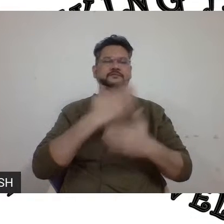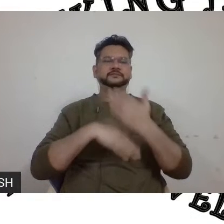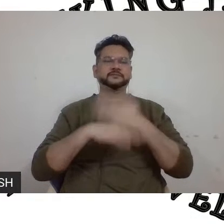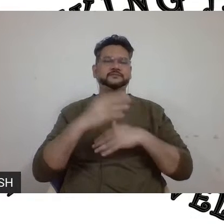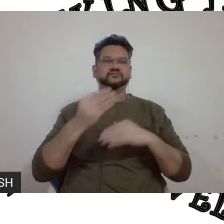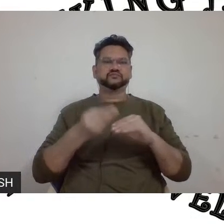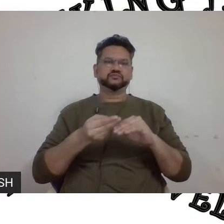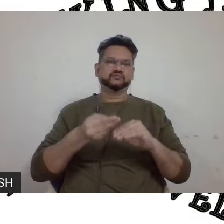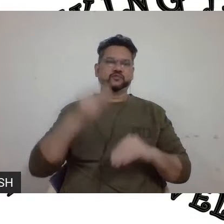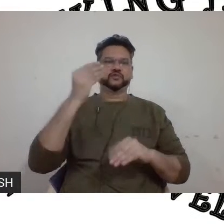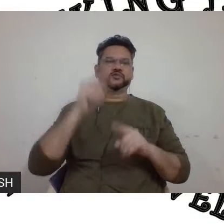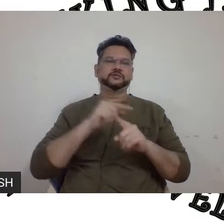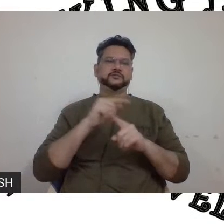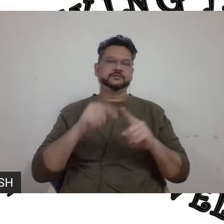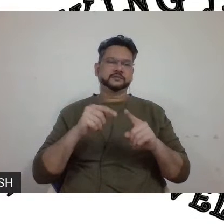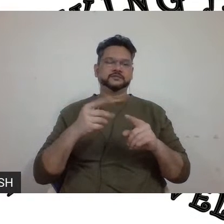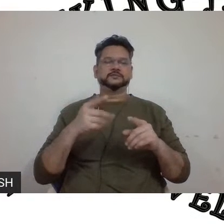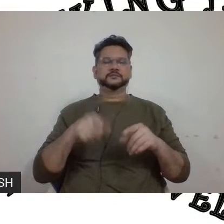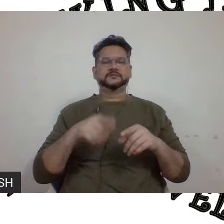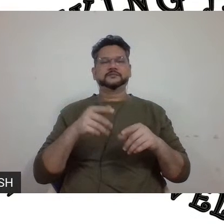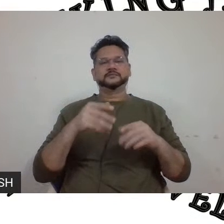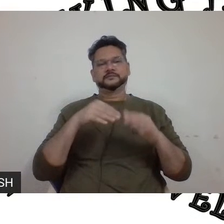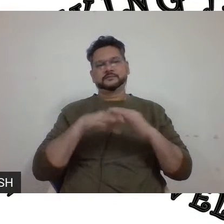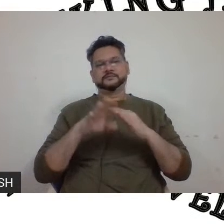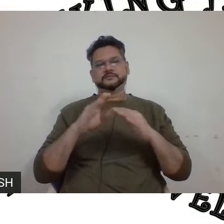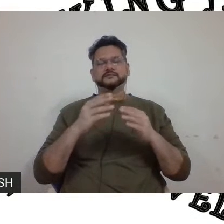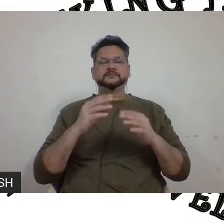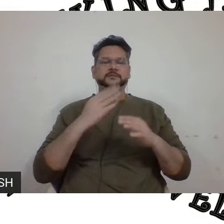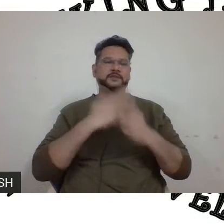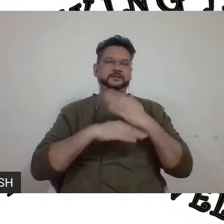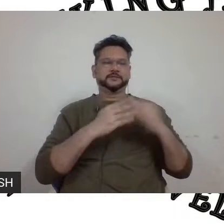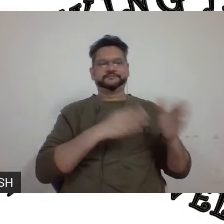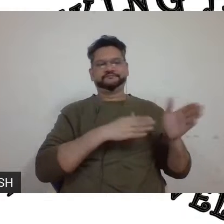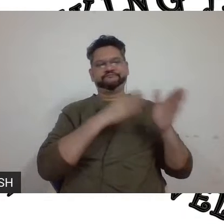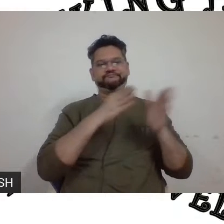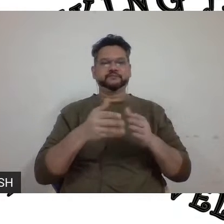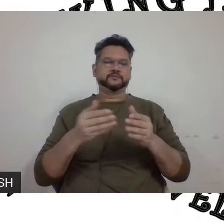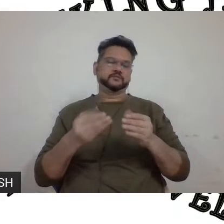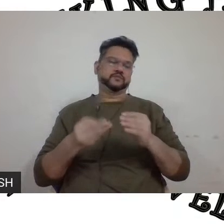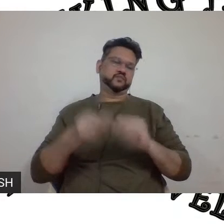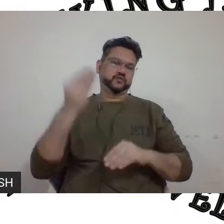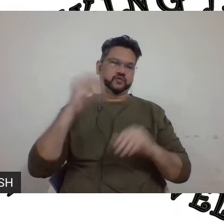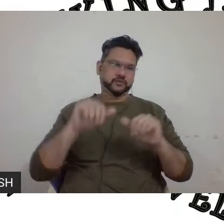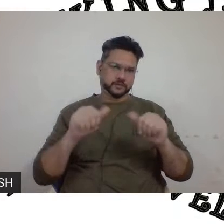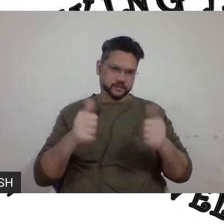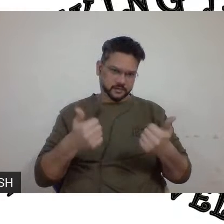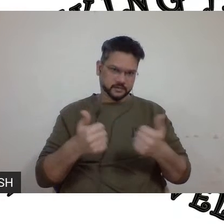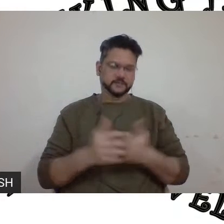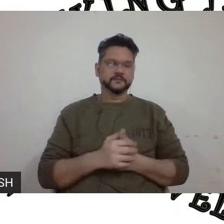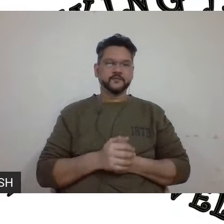for generating more employment in the government sector for the PWDs, and